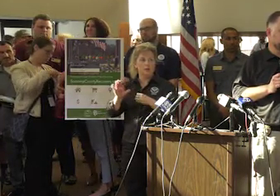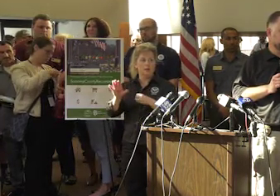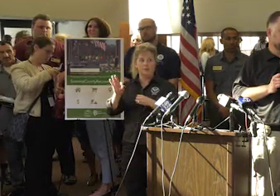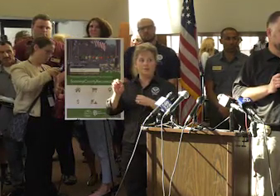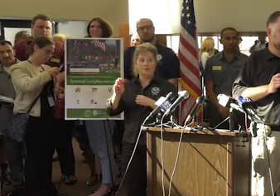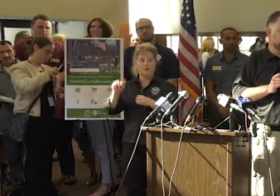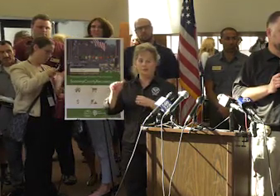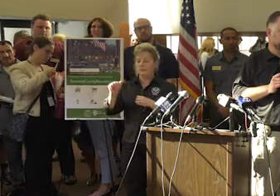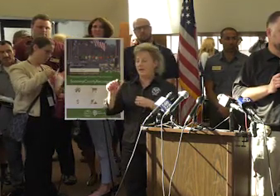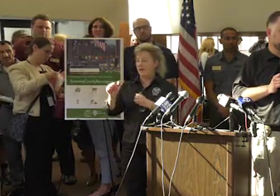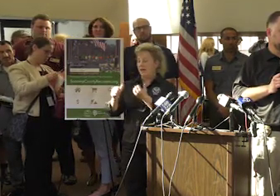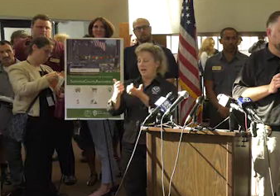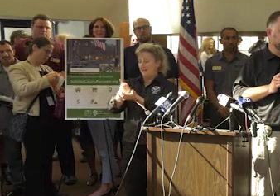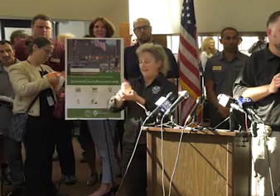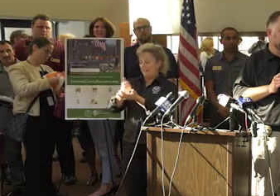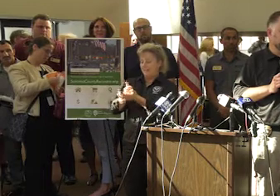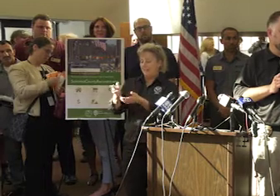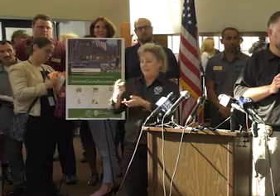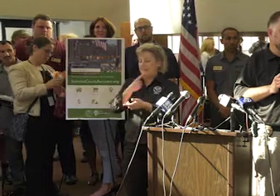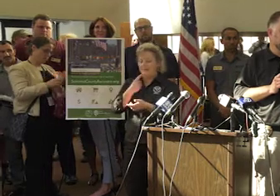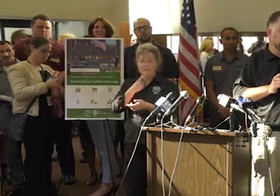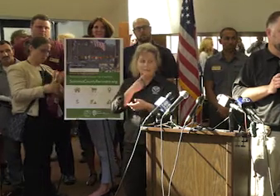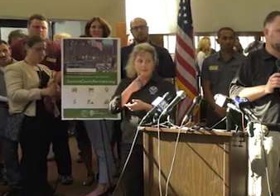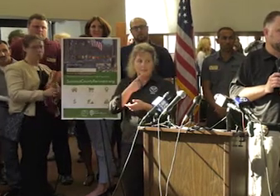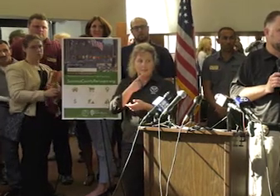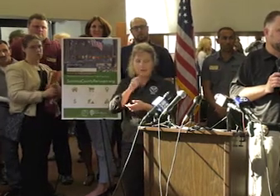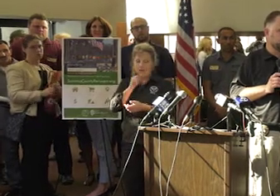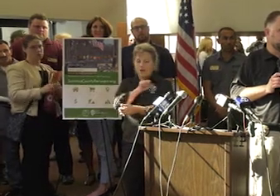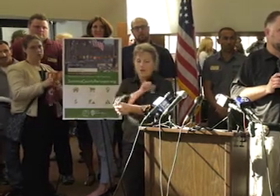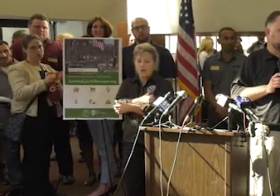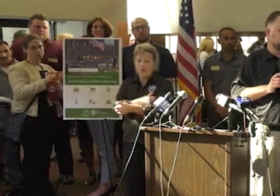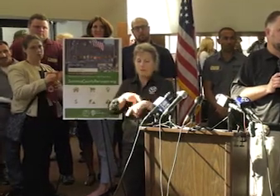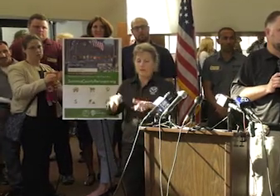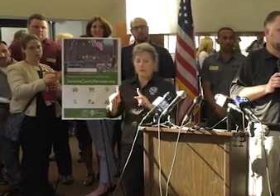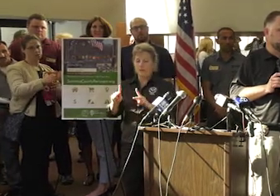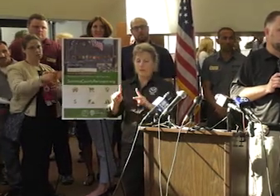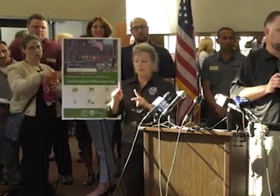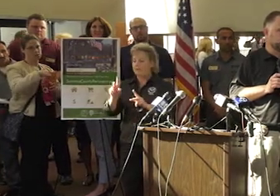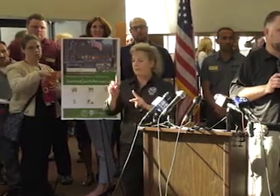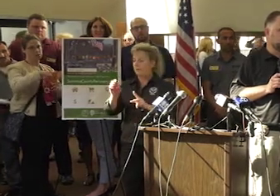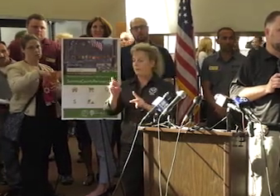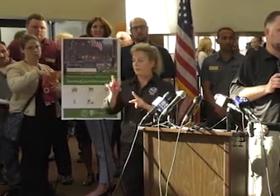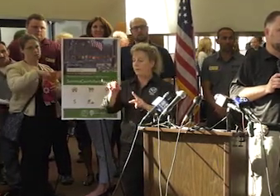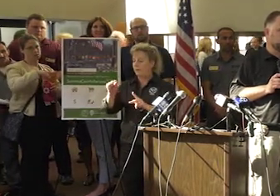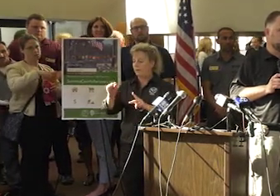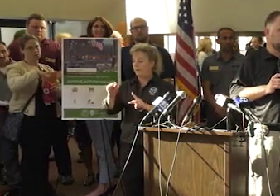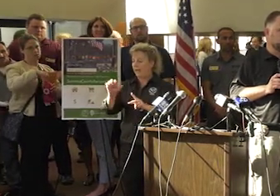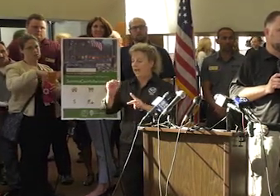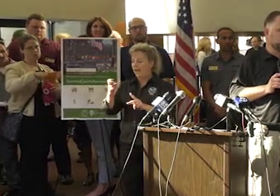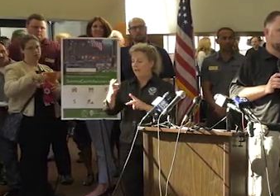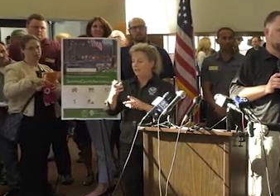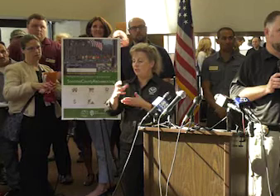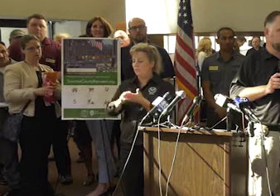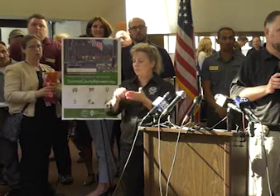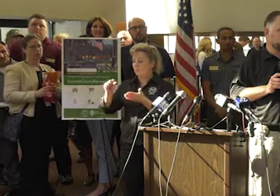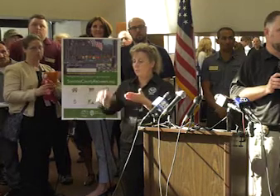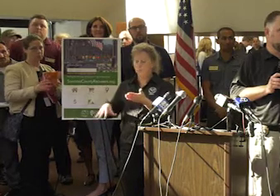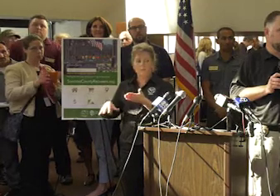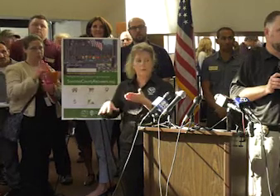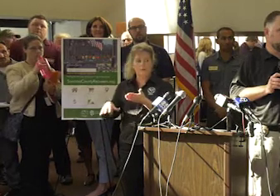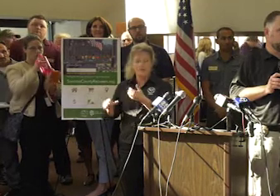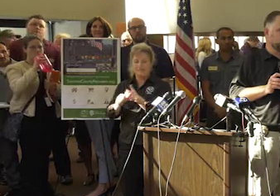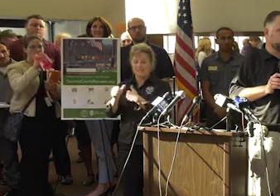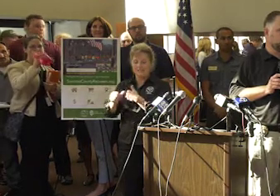FEMA assistance because it says unauthorized debris and ash removal by property owners may jeopardize